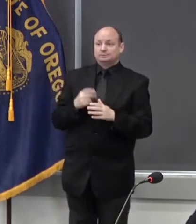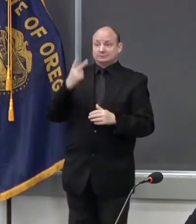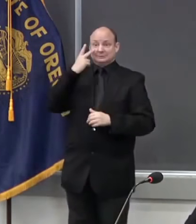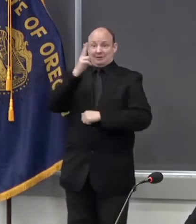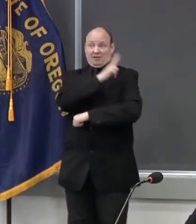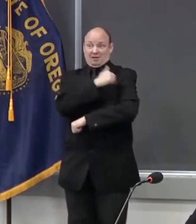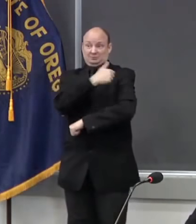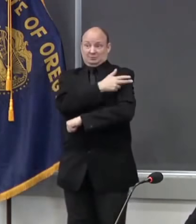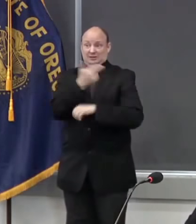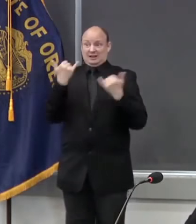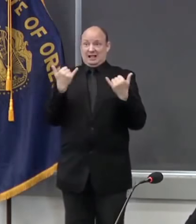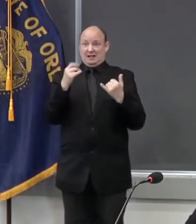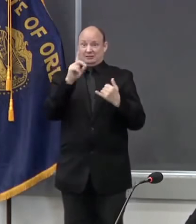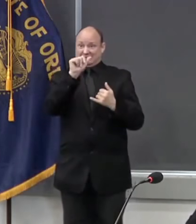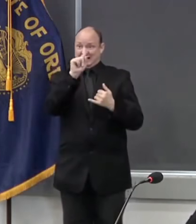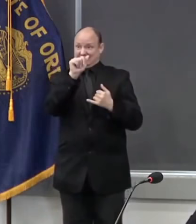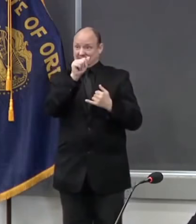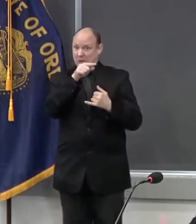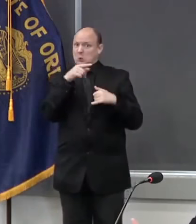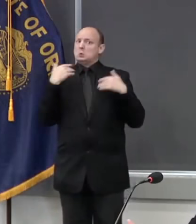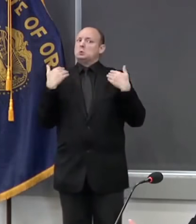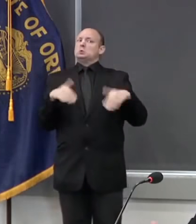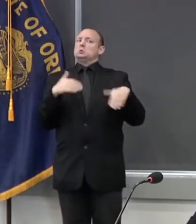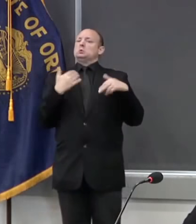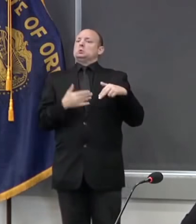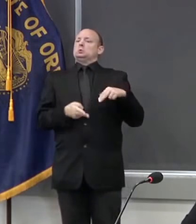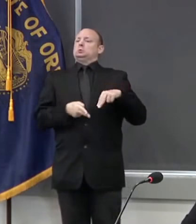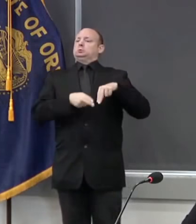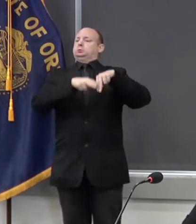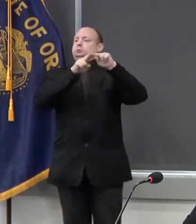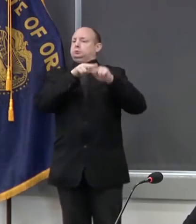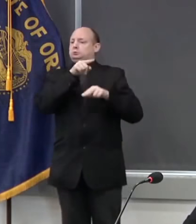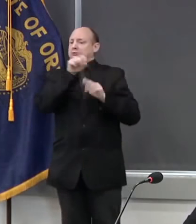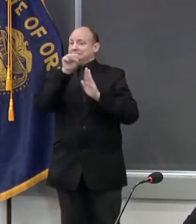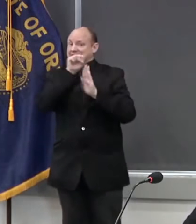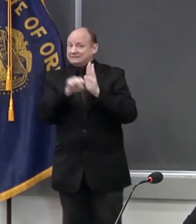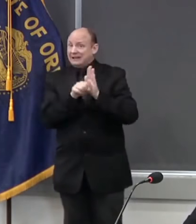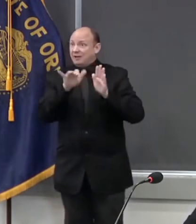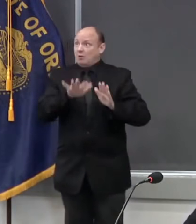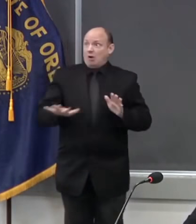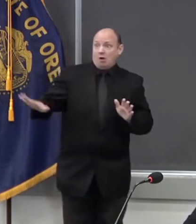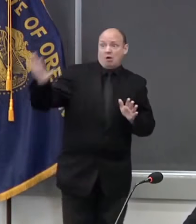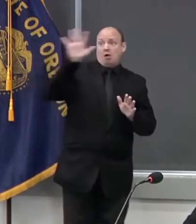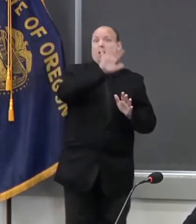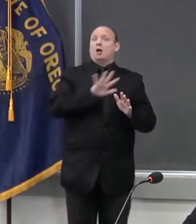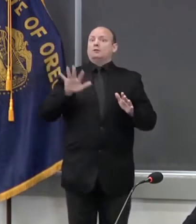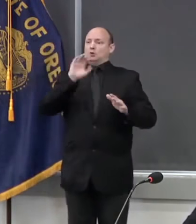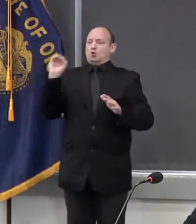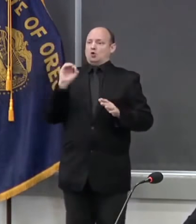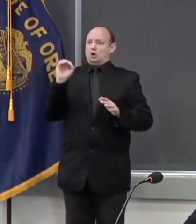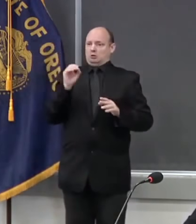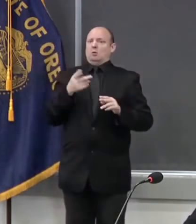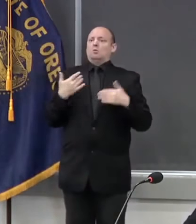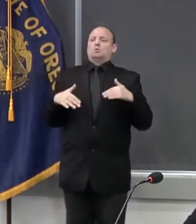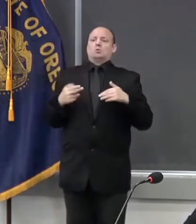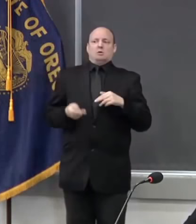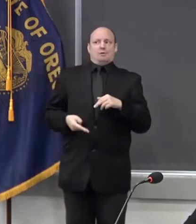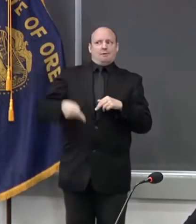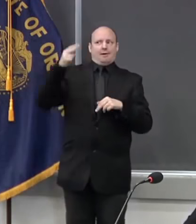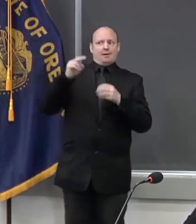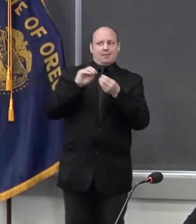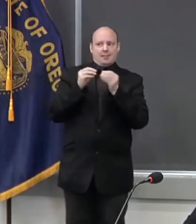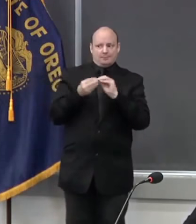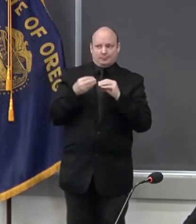hospitals. Yesterday, hospital census statewide for COVID-19 patients was at the highest it's been since the